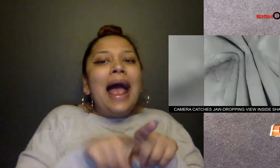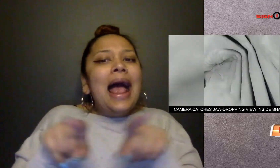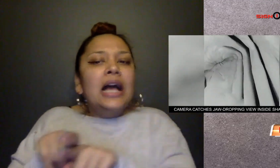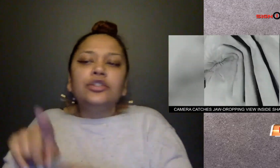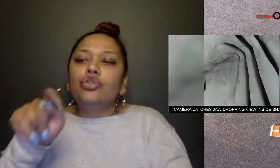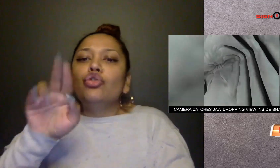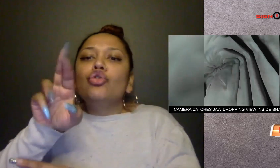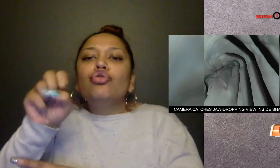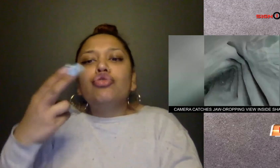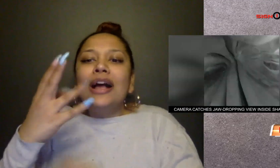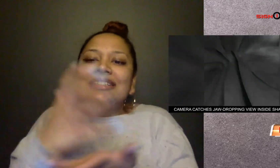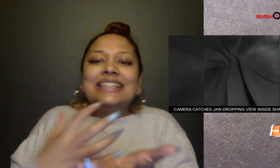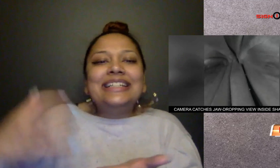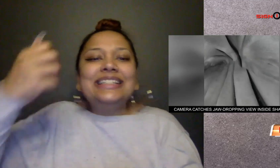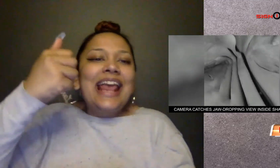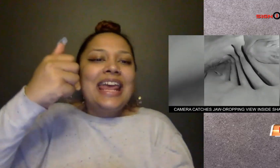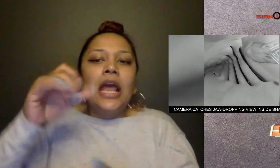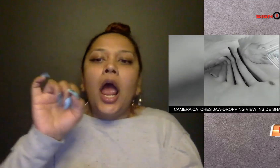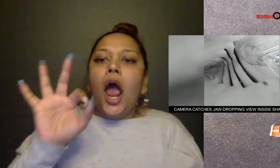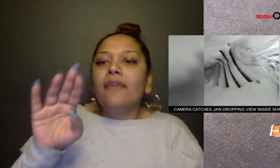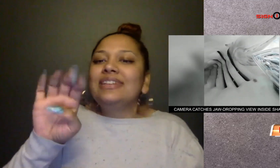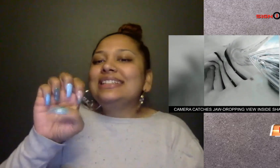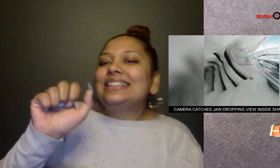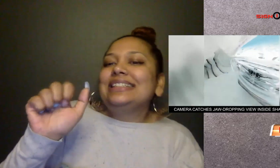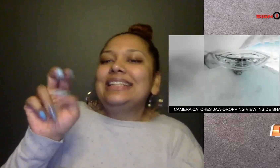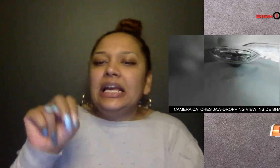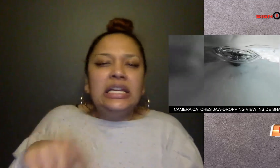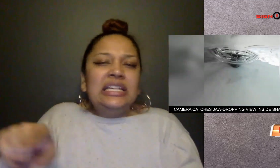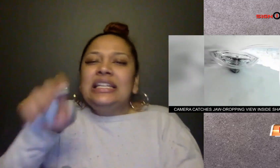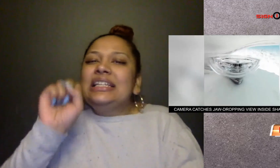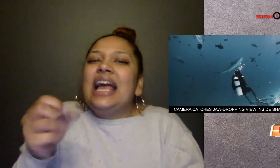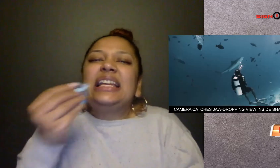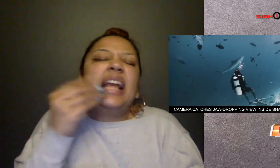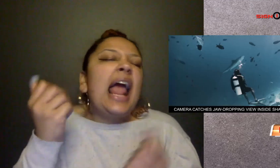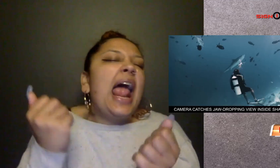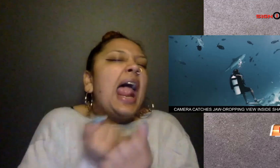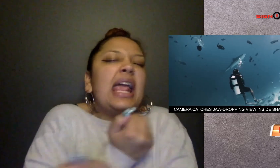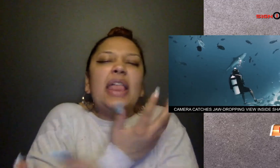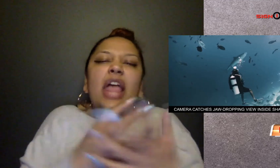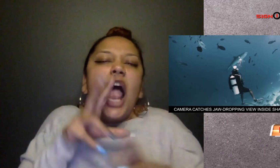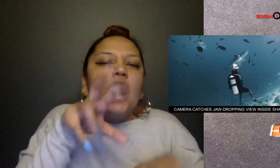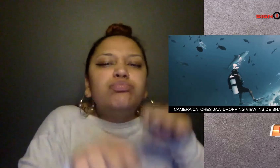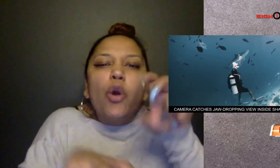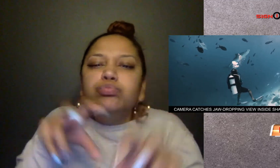tiger sharks are known as a trash can of the sea they eat anything